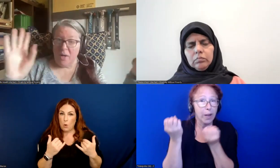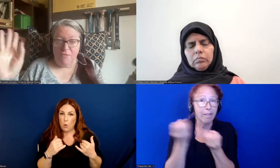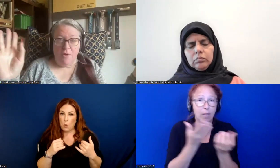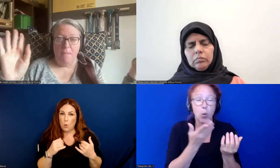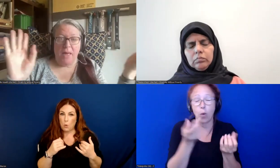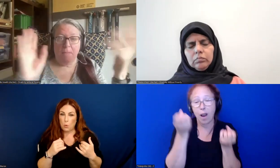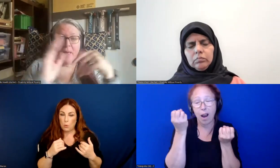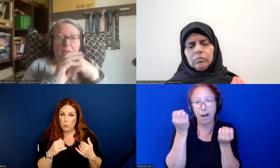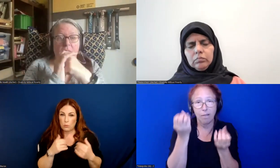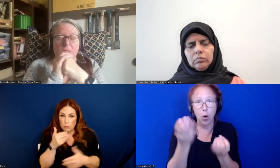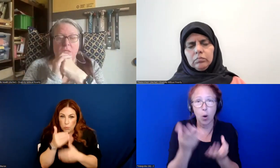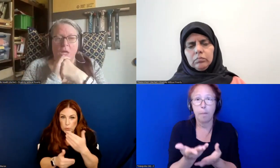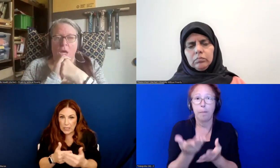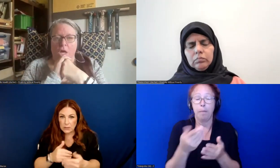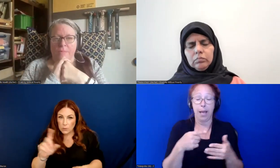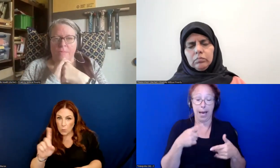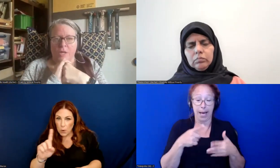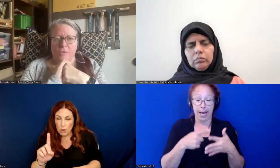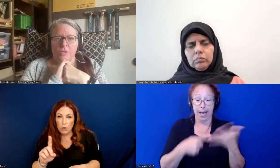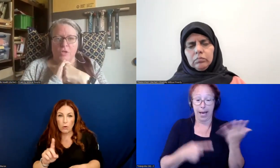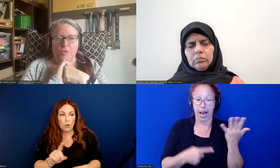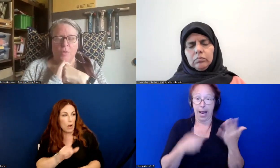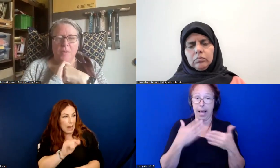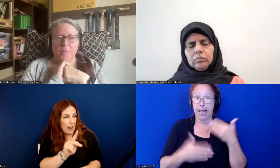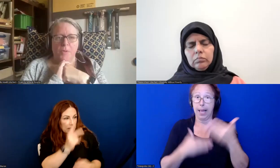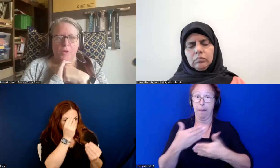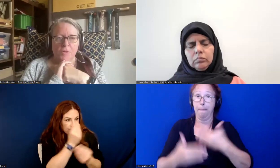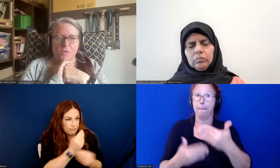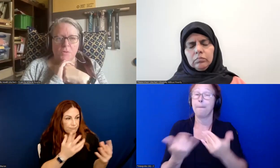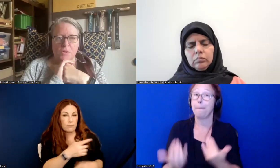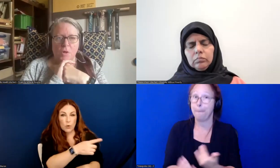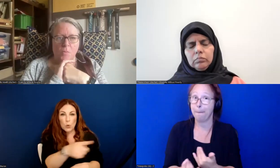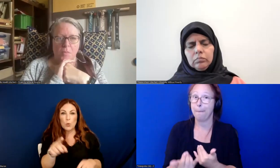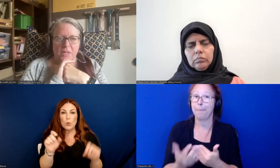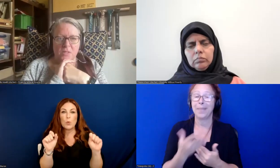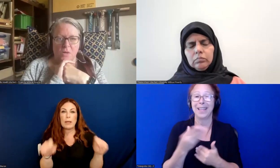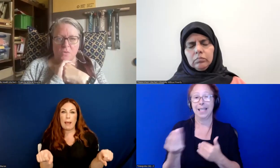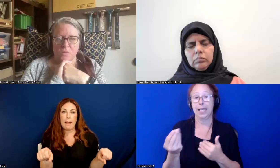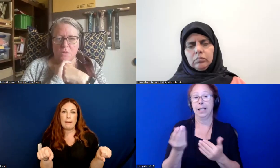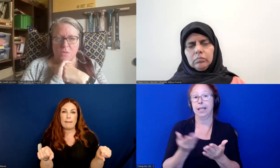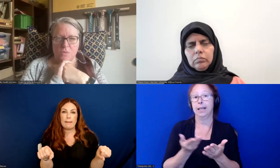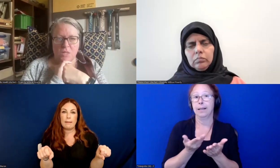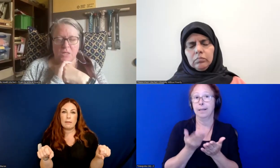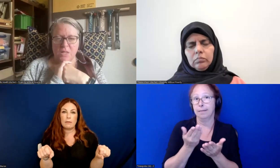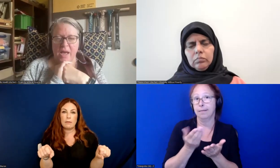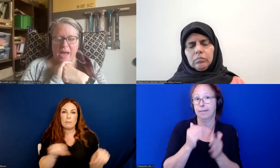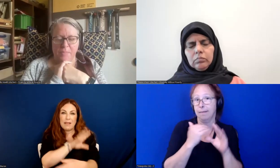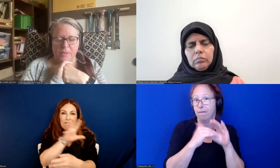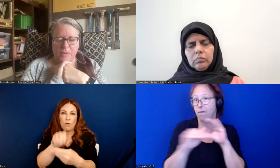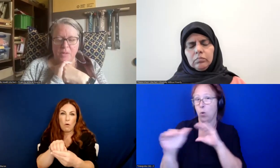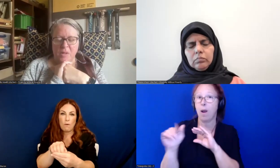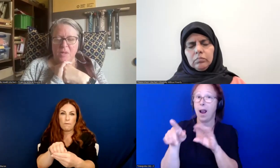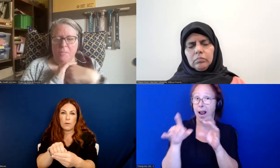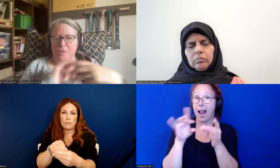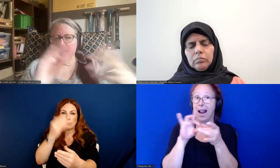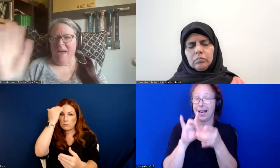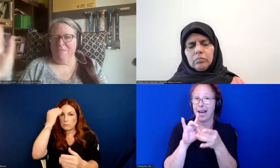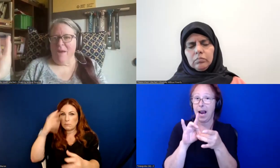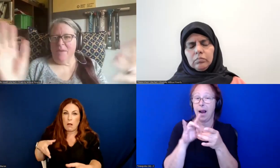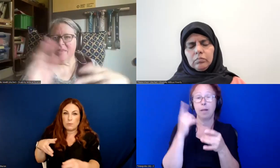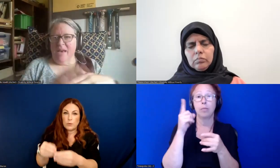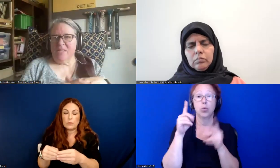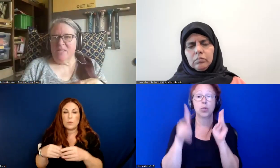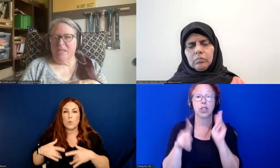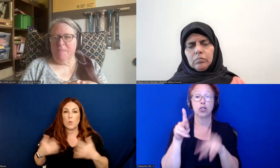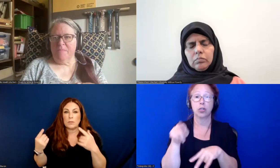link or whatever it may be, and so that people don't miss those things that happen. But